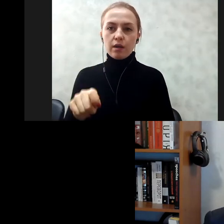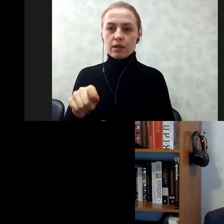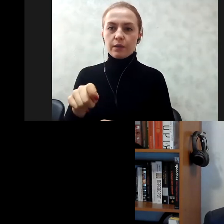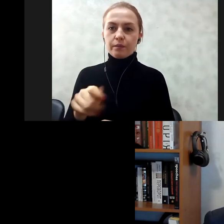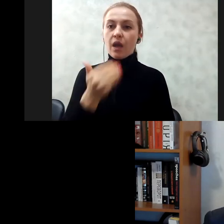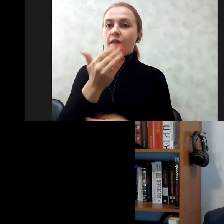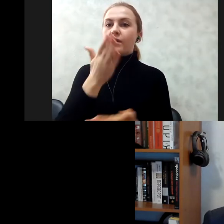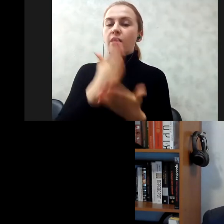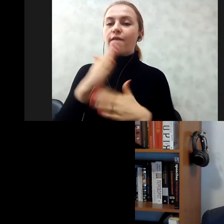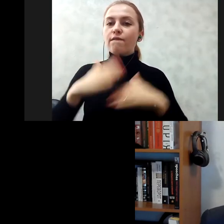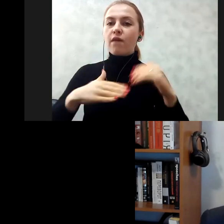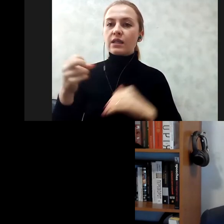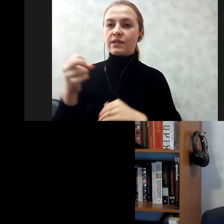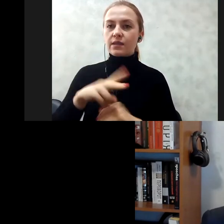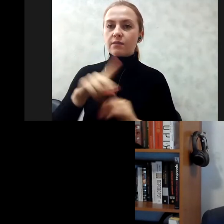Yevhen.